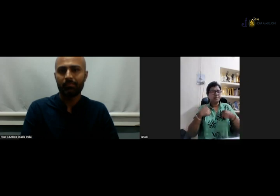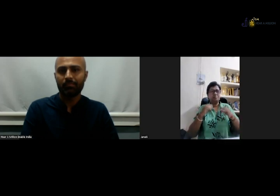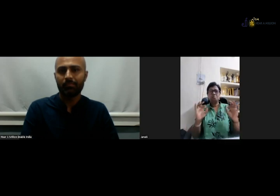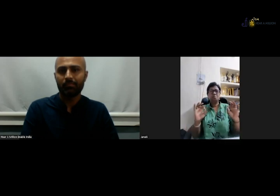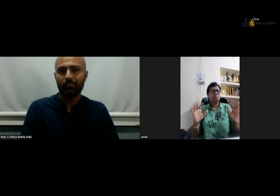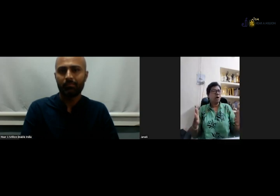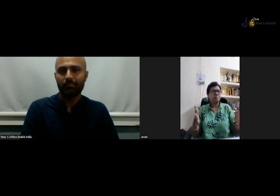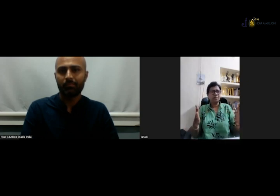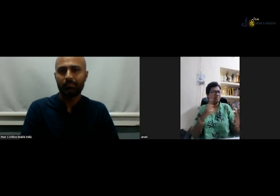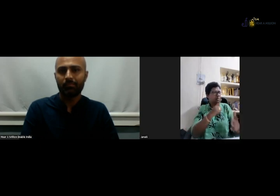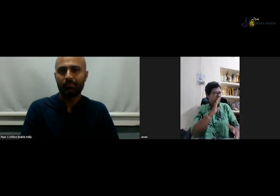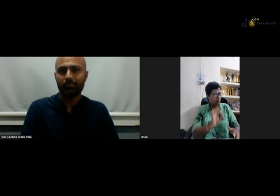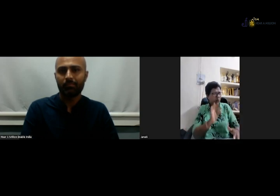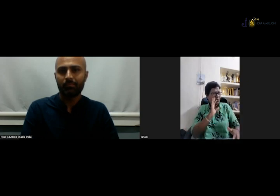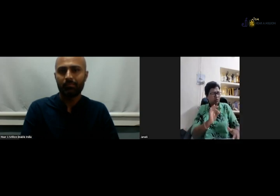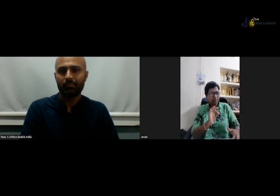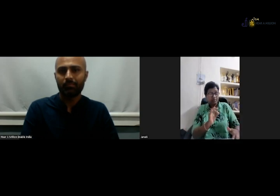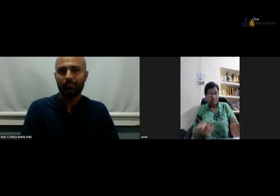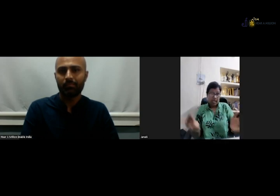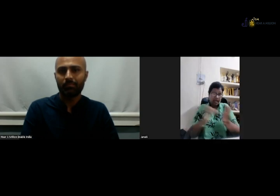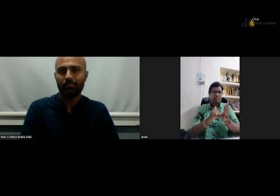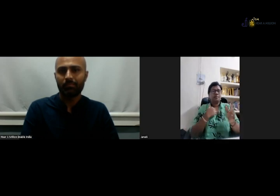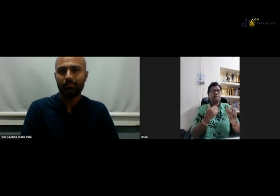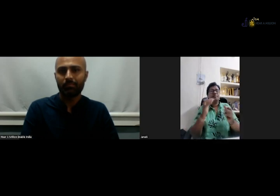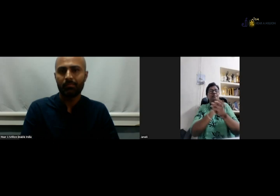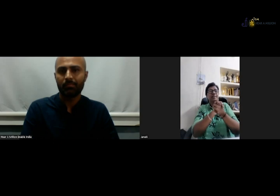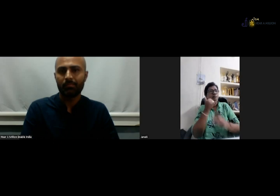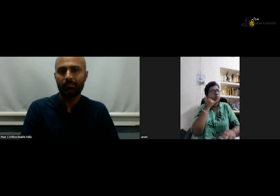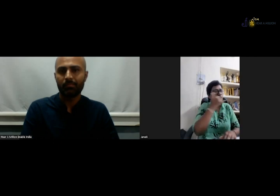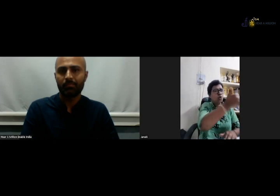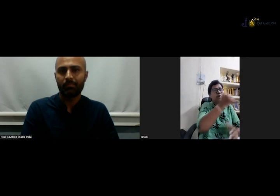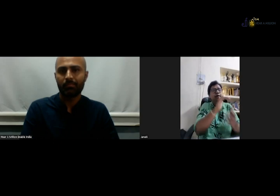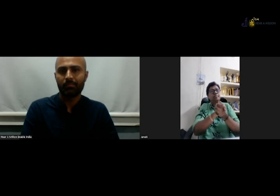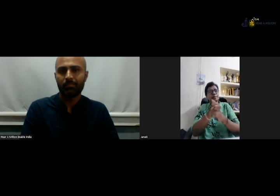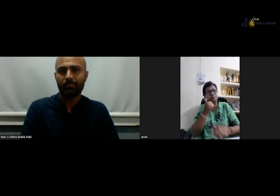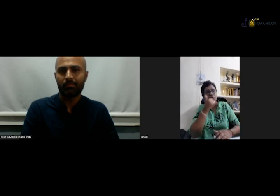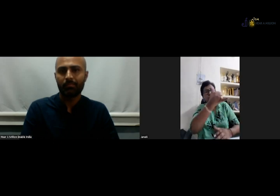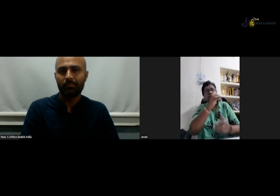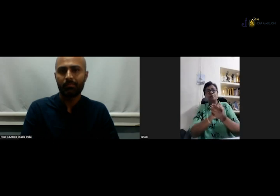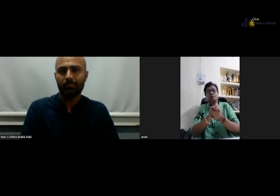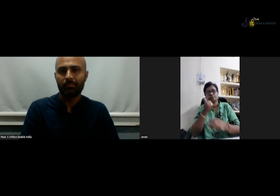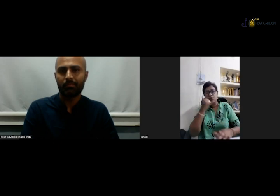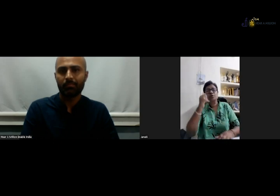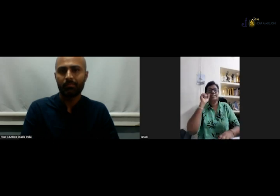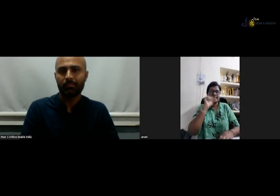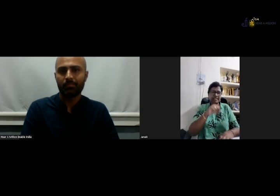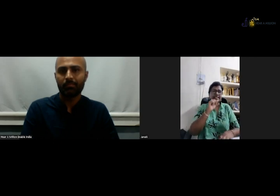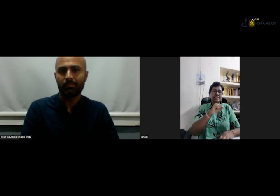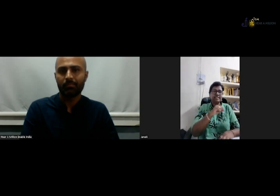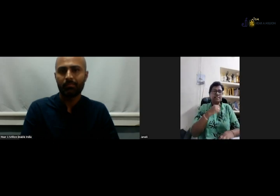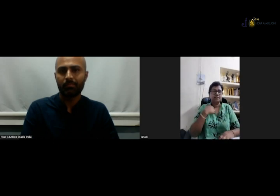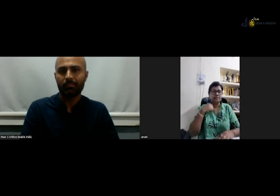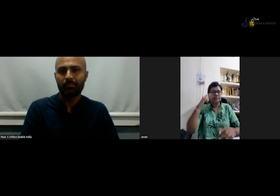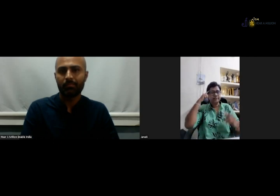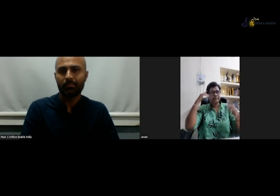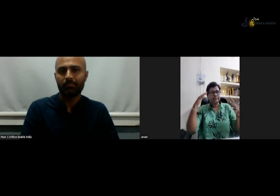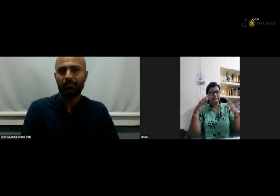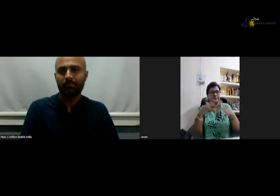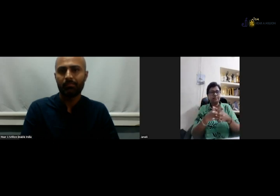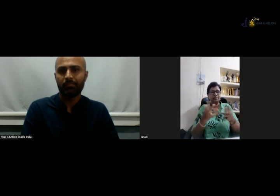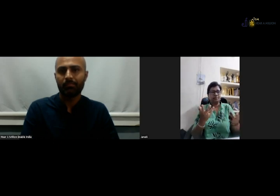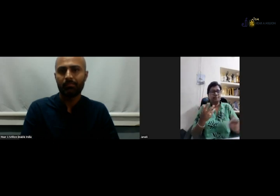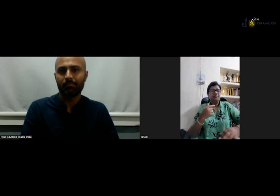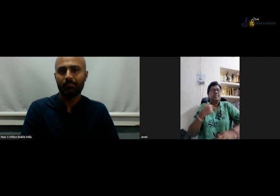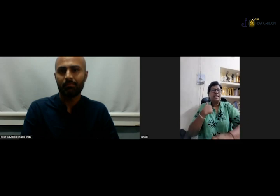So I was saddened by that fact, and I couldn't believe that. I called my friends. They